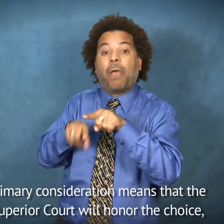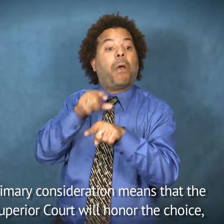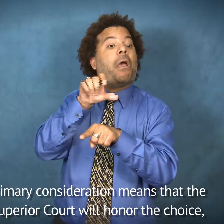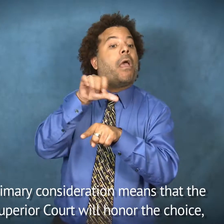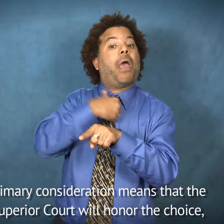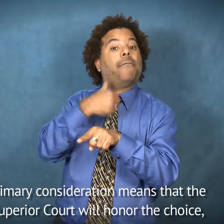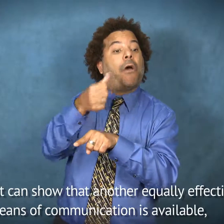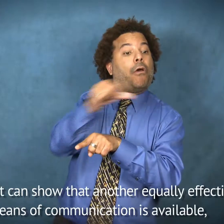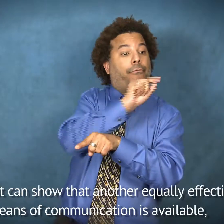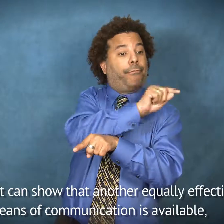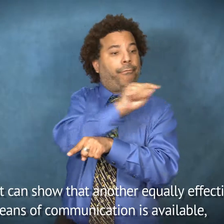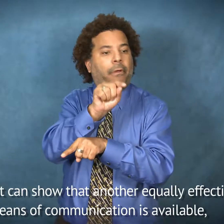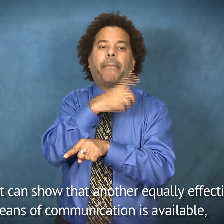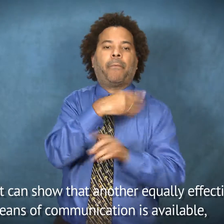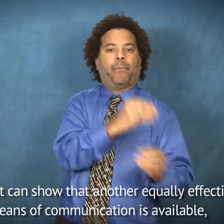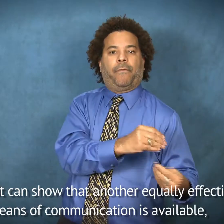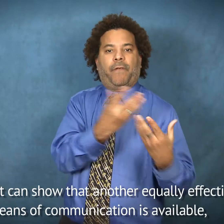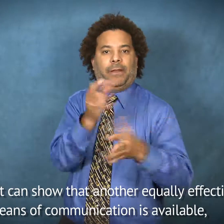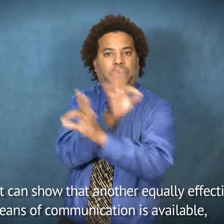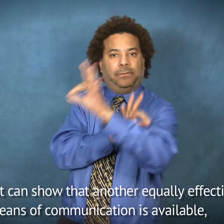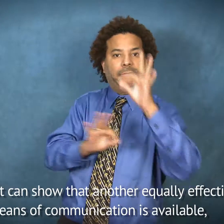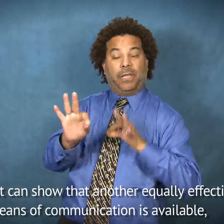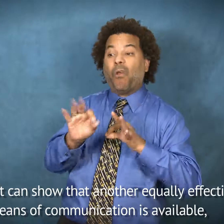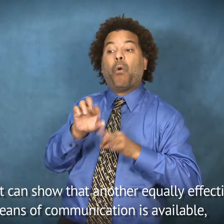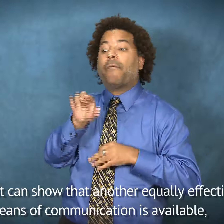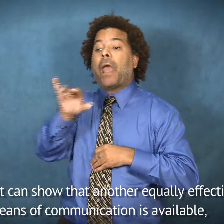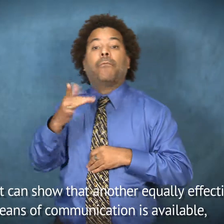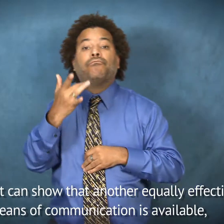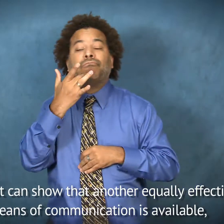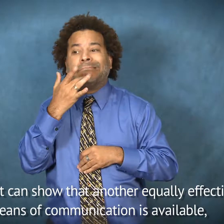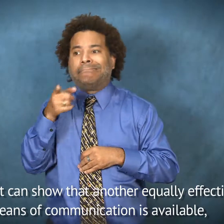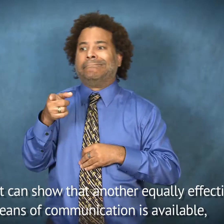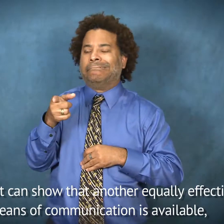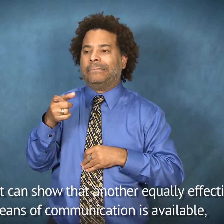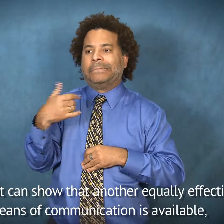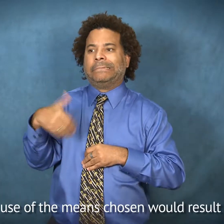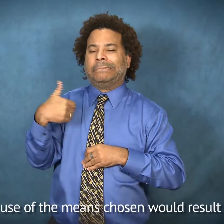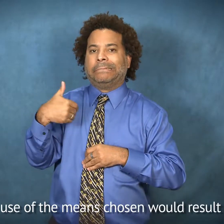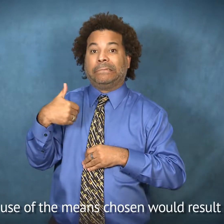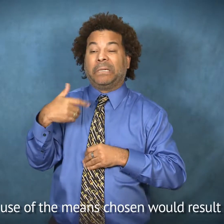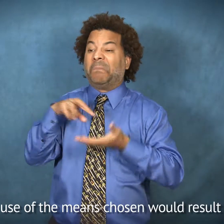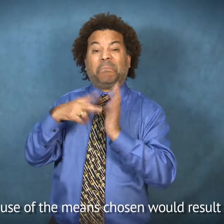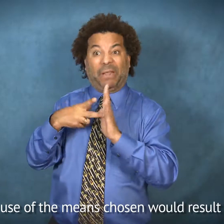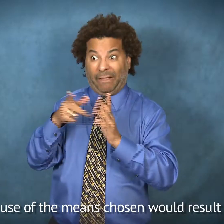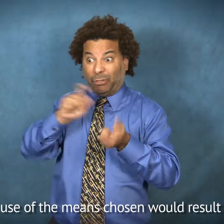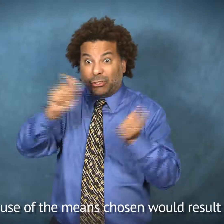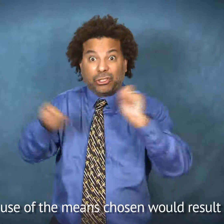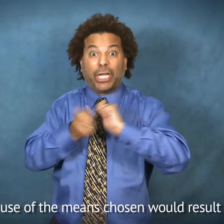another equally effective means of communication is available, or that use of the means chosen would result in 1. A